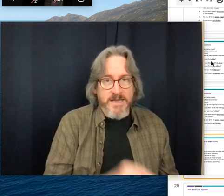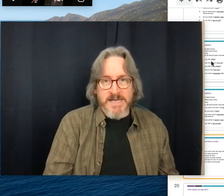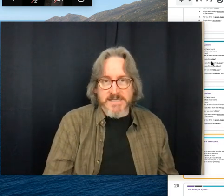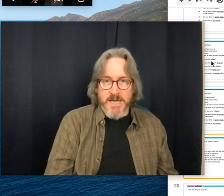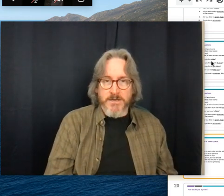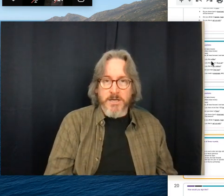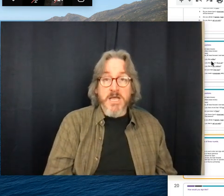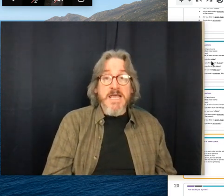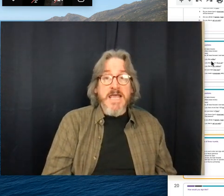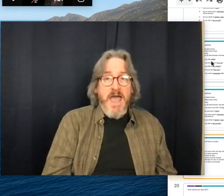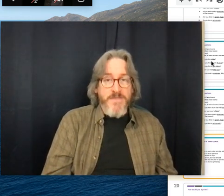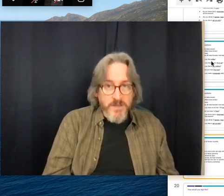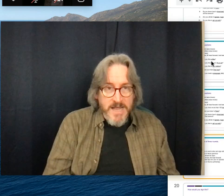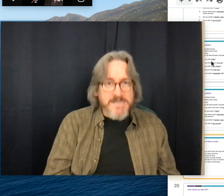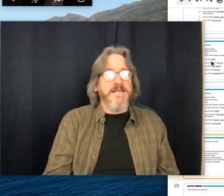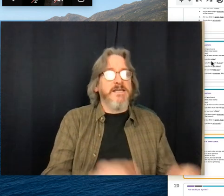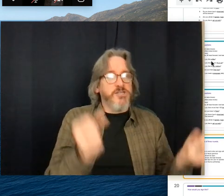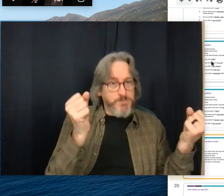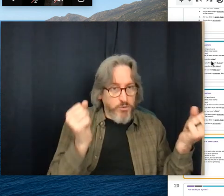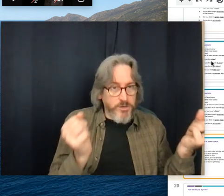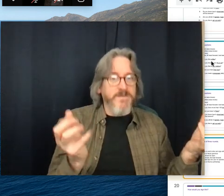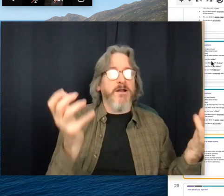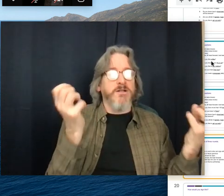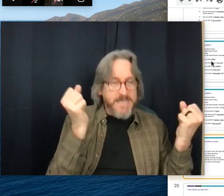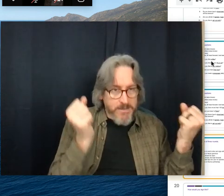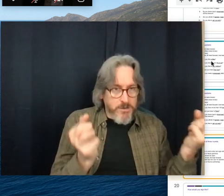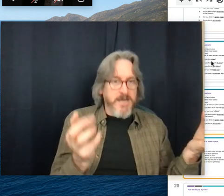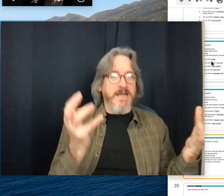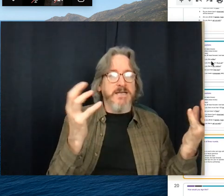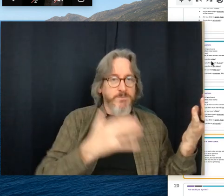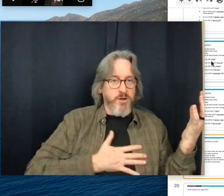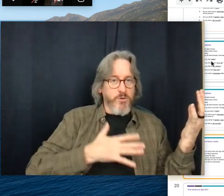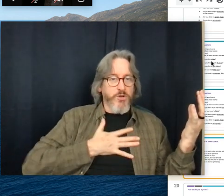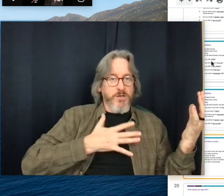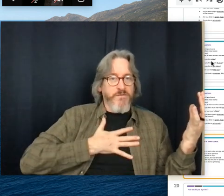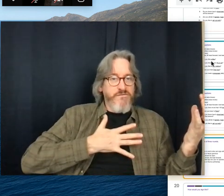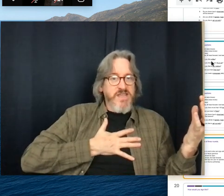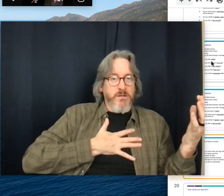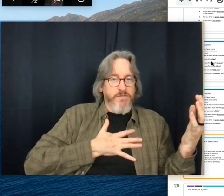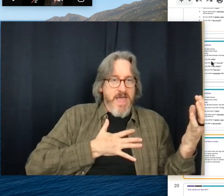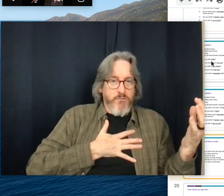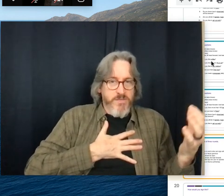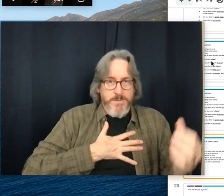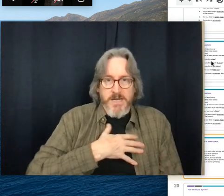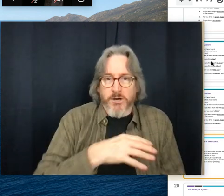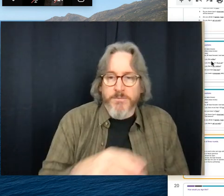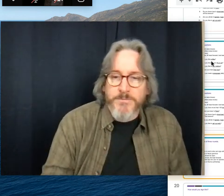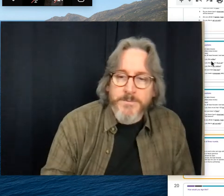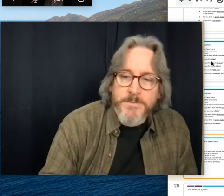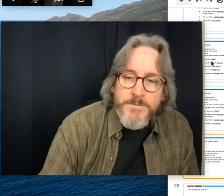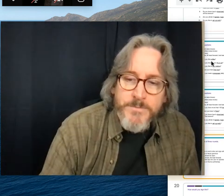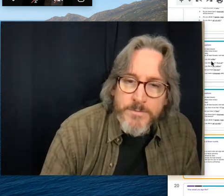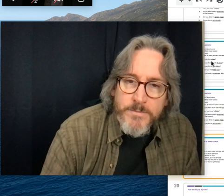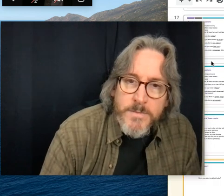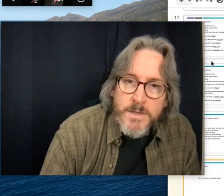holding that last sign. And then the last thing is just putting that all together and getting to the point where you can feel that rhythm in here.